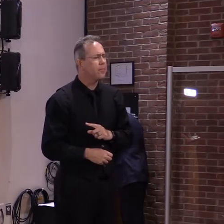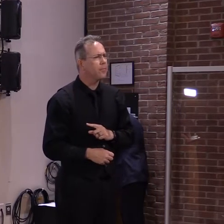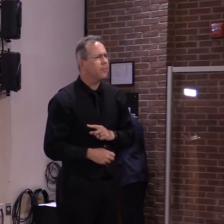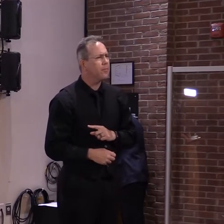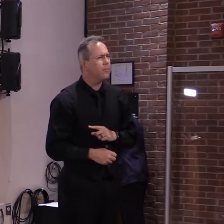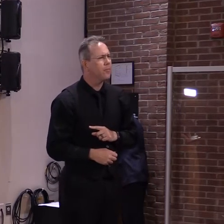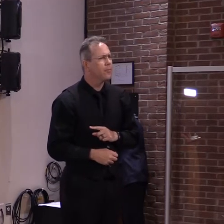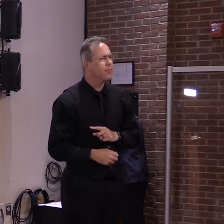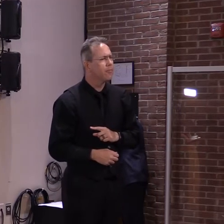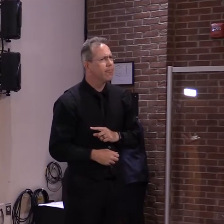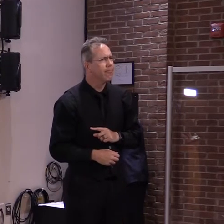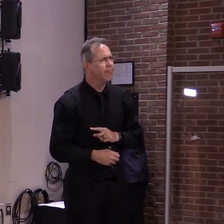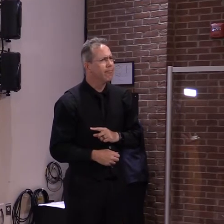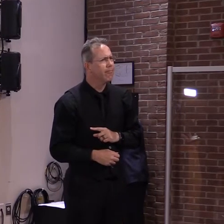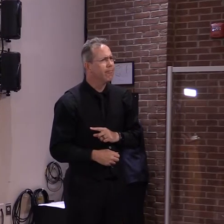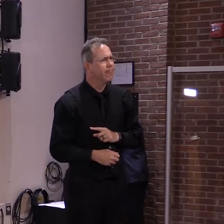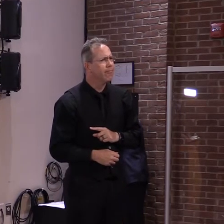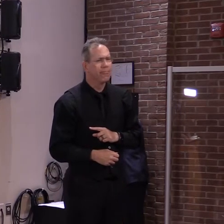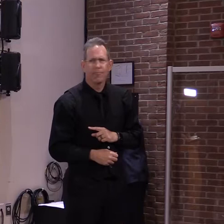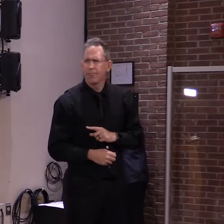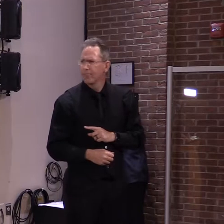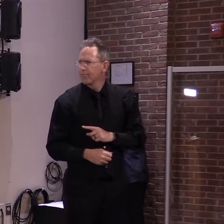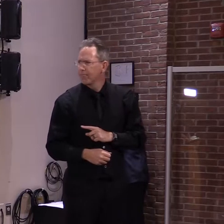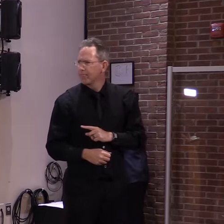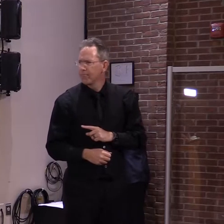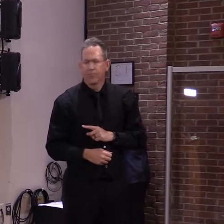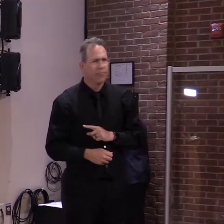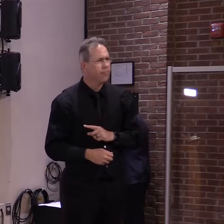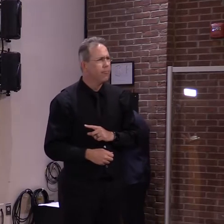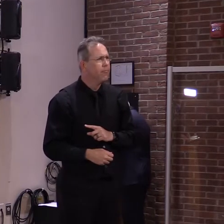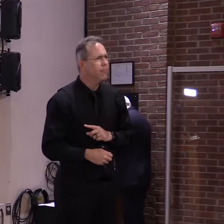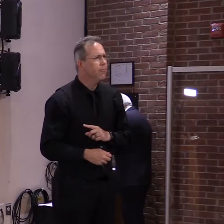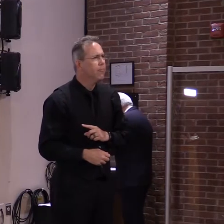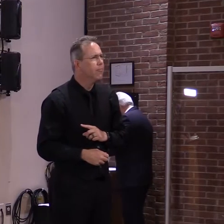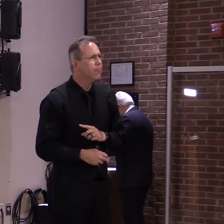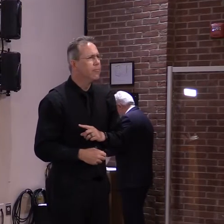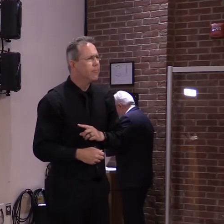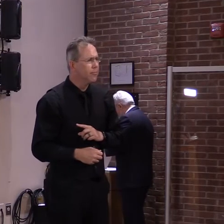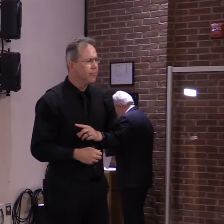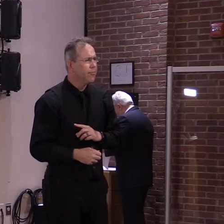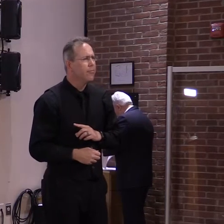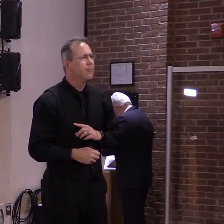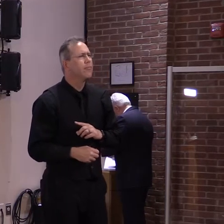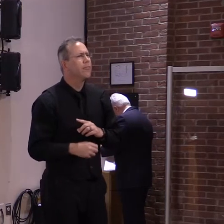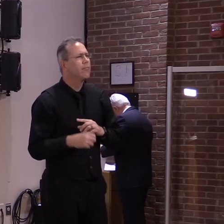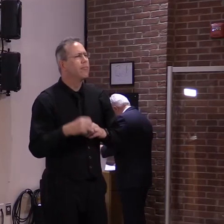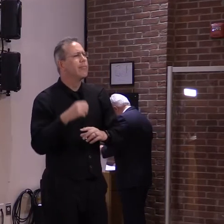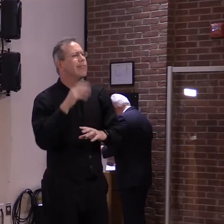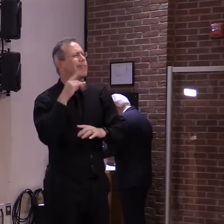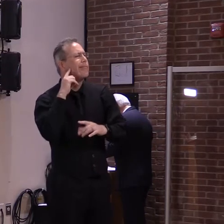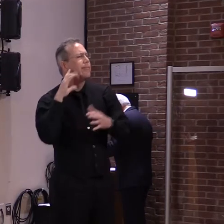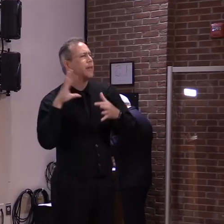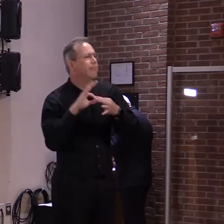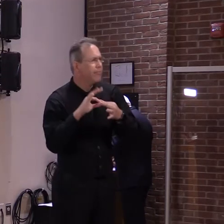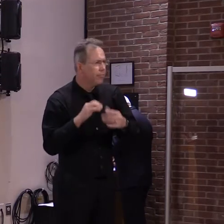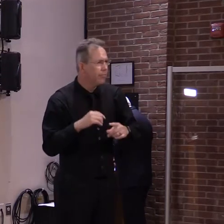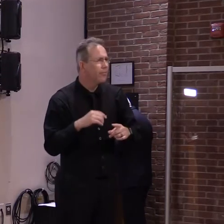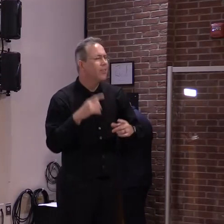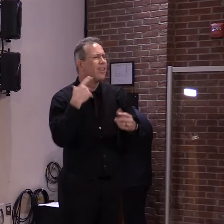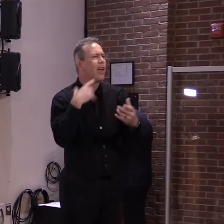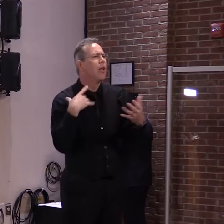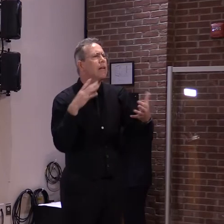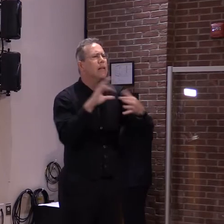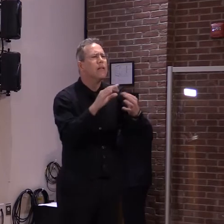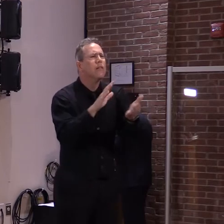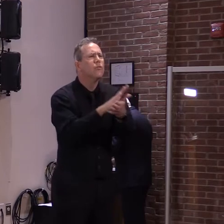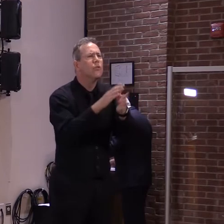are experiencing each month. We gave districts an extra week because of the recent school vacation period. I will report on